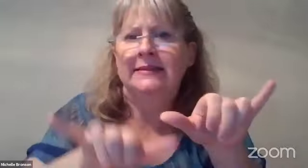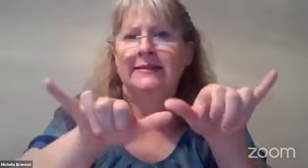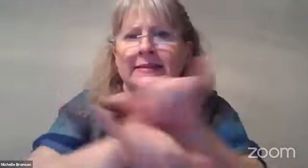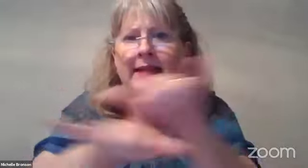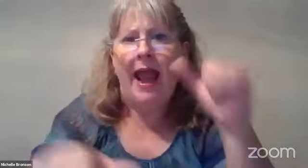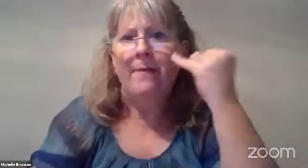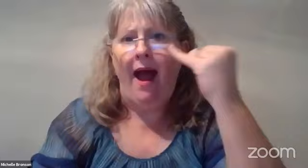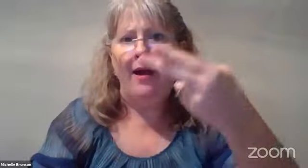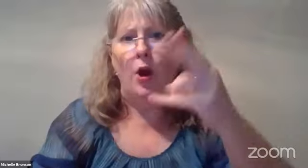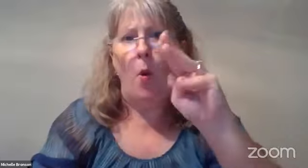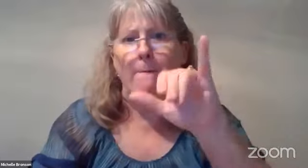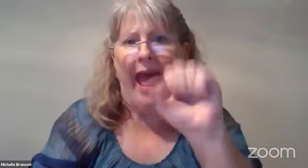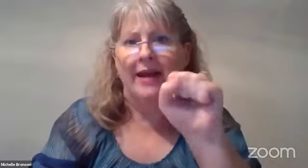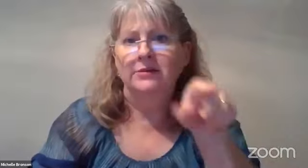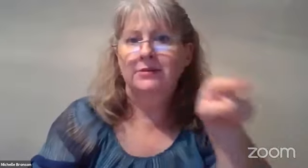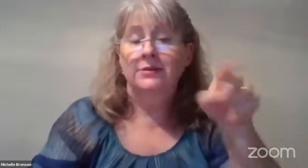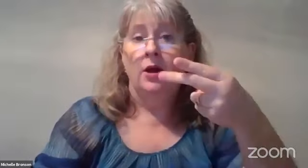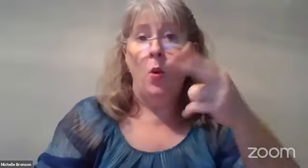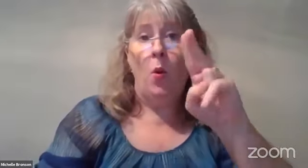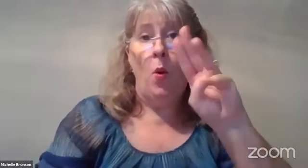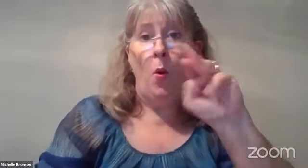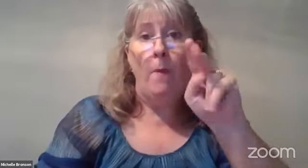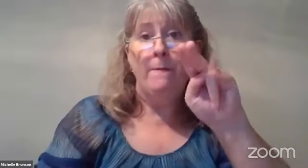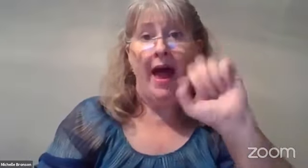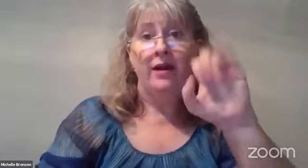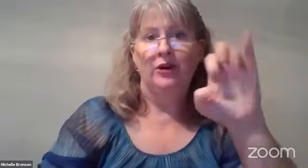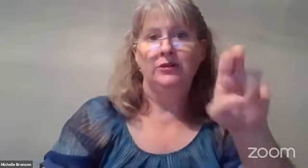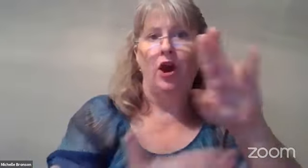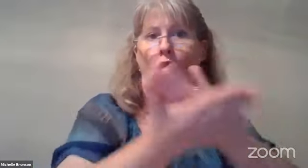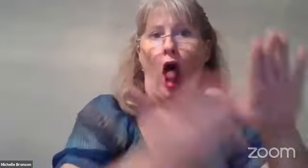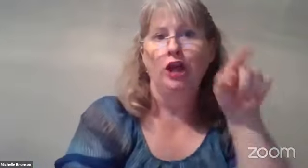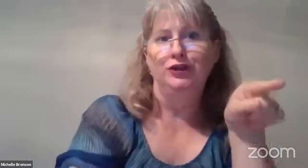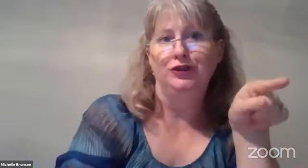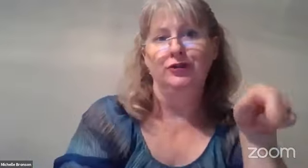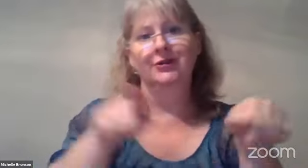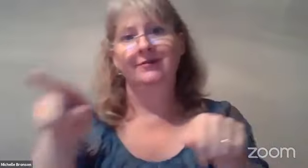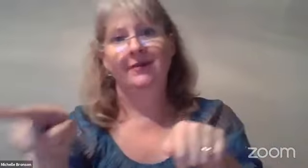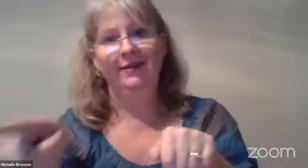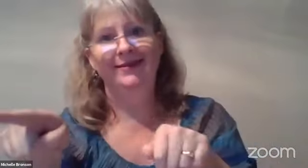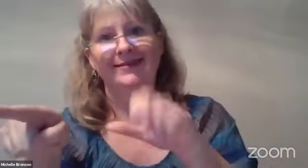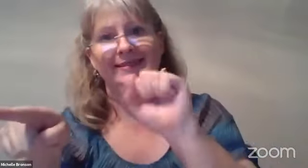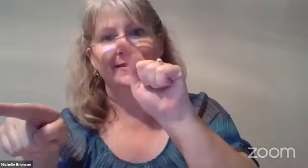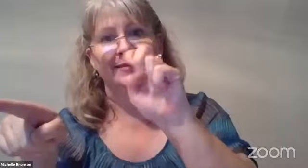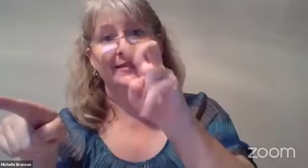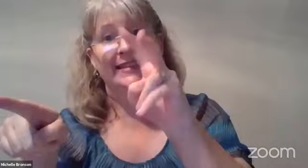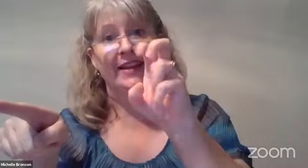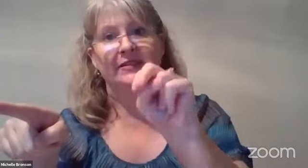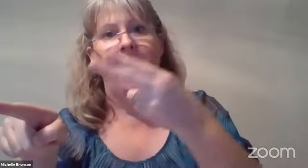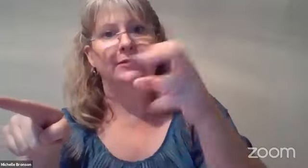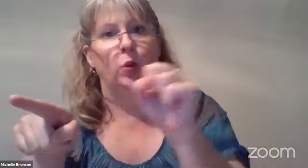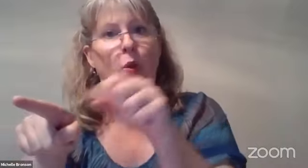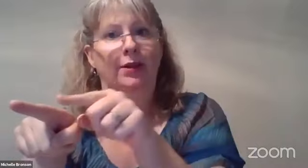great thing. It's the same idea as the Humanics Department at Fresno State. The Humanics Department at Fresno State is led by college students.